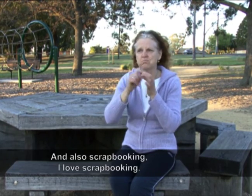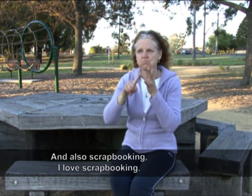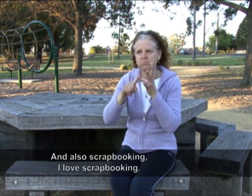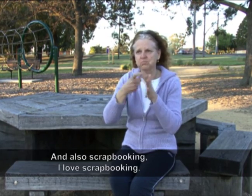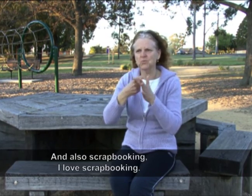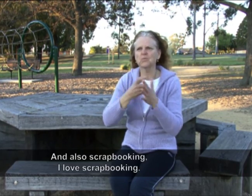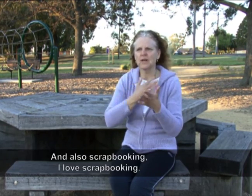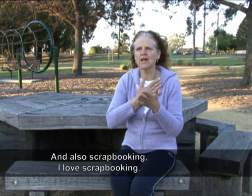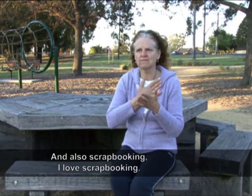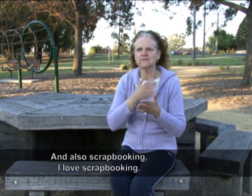scrapbooking. I love scrapbooking.